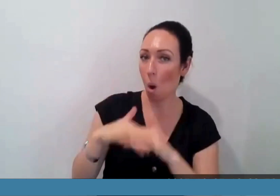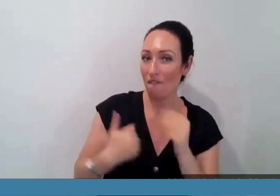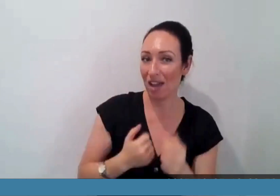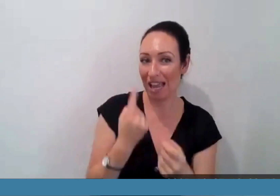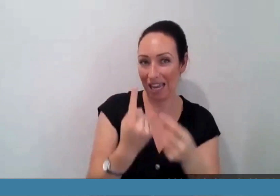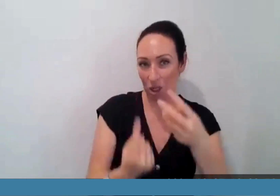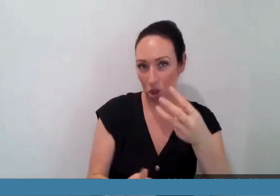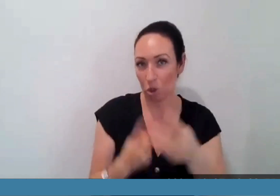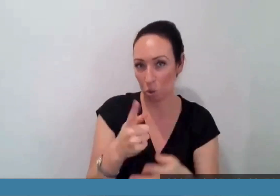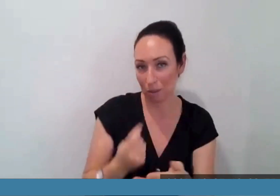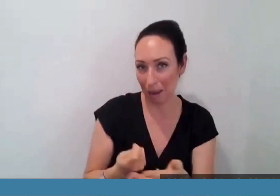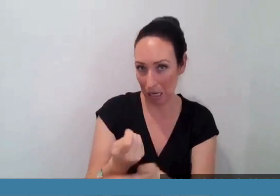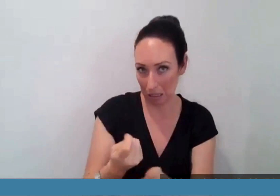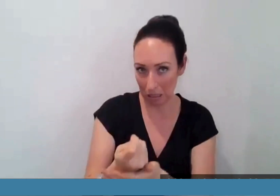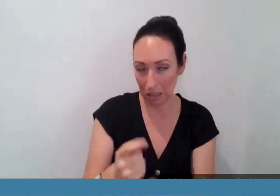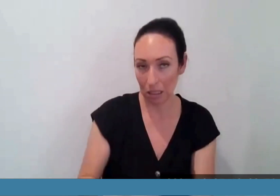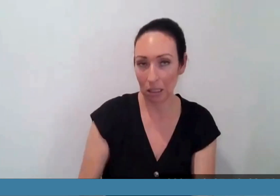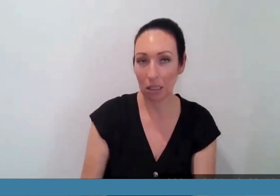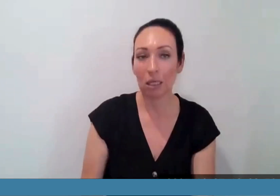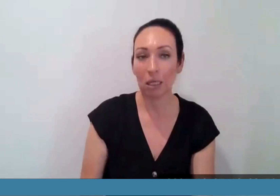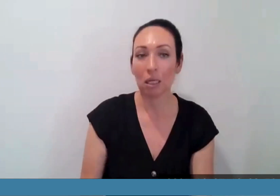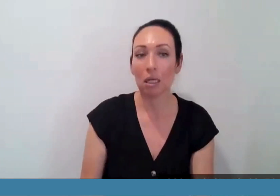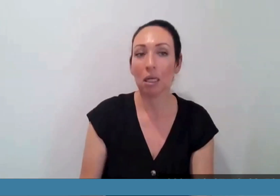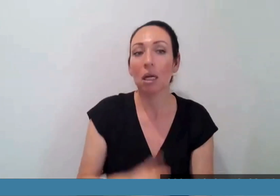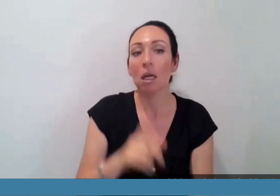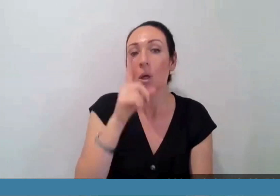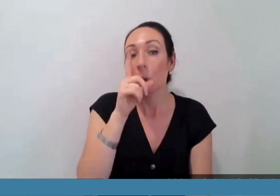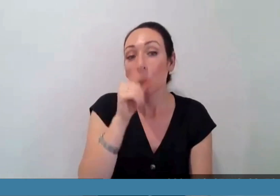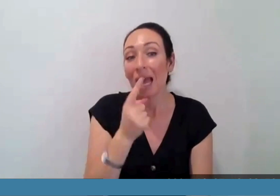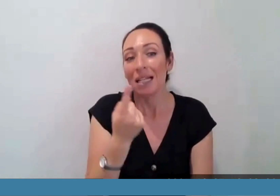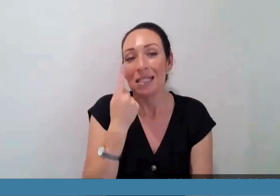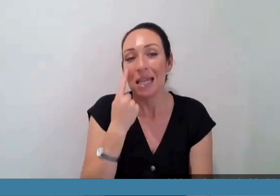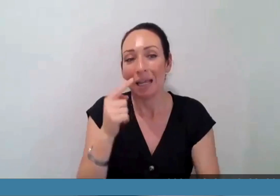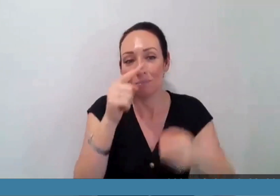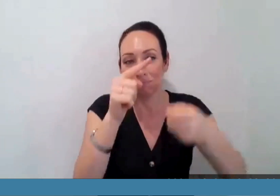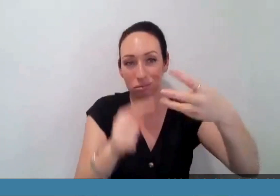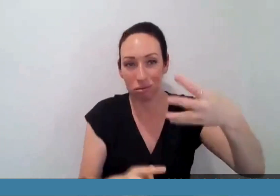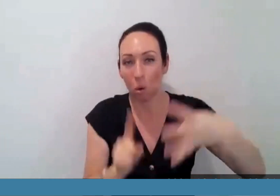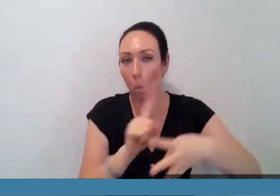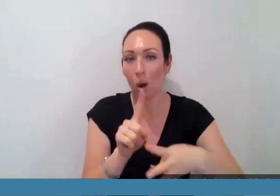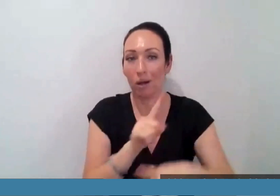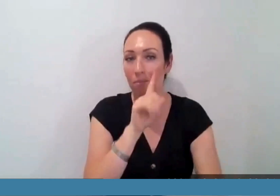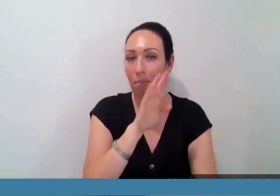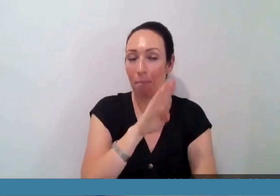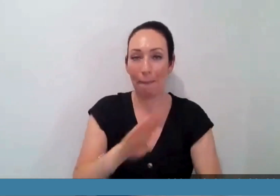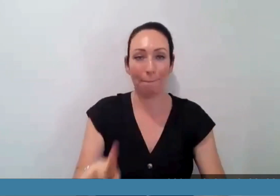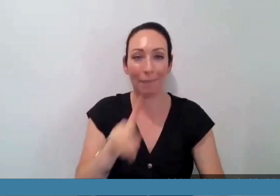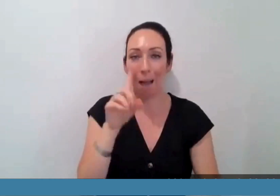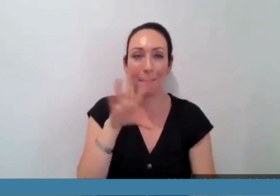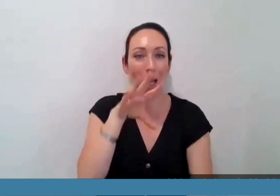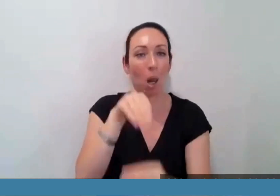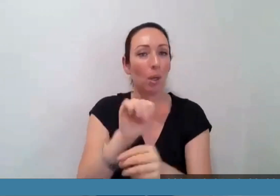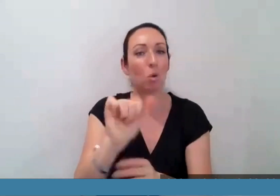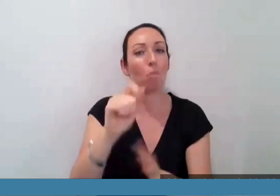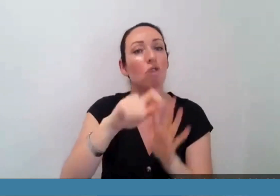And yeah, you can see a little bit more there around what cannot be included in your project and the guidelines go